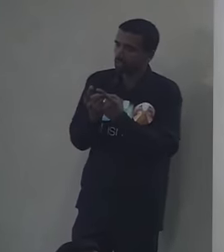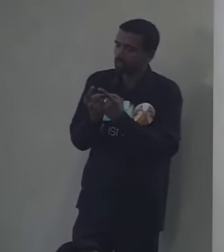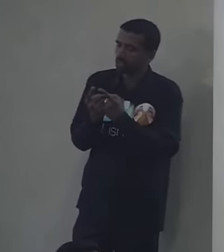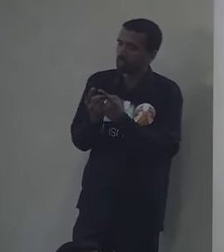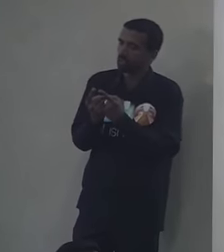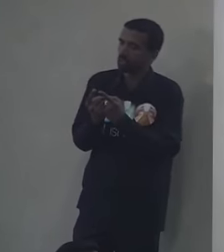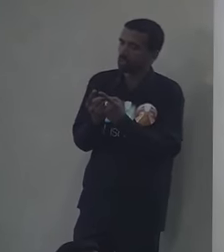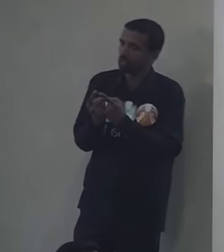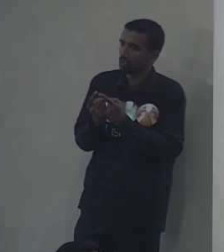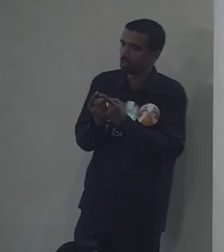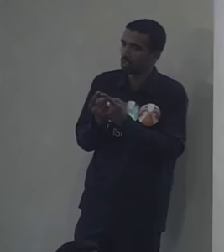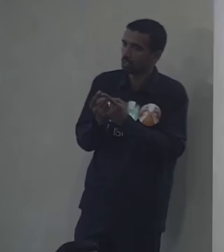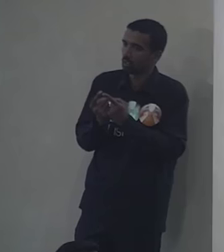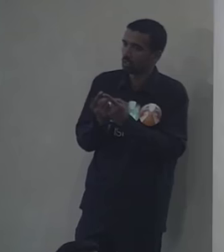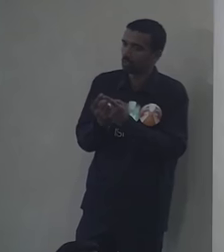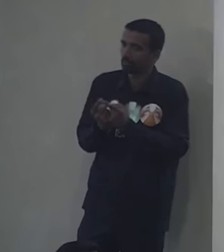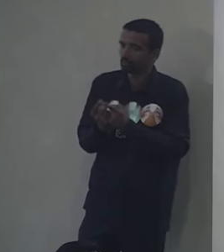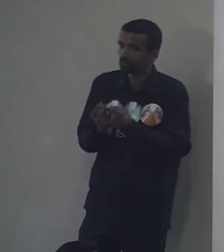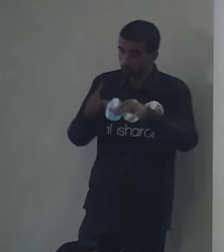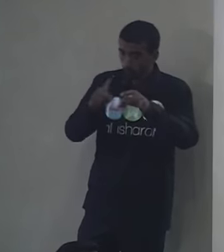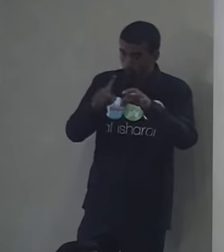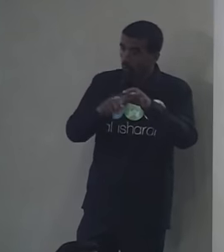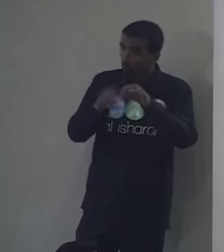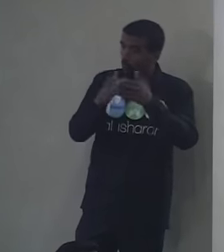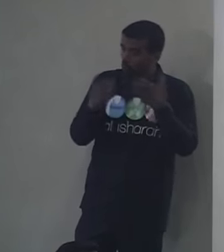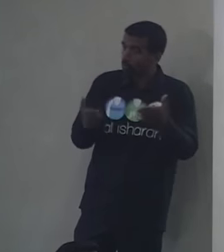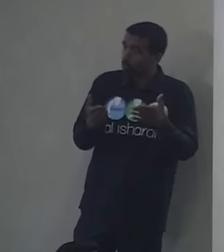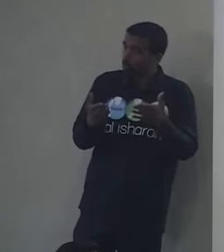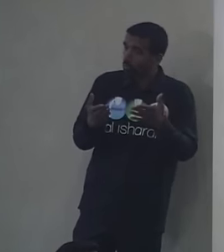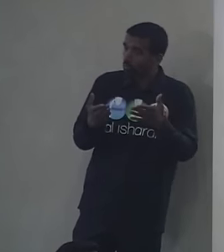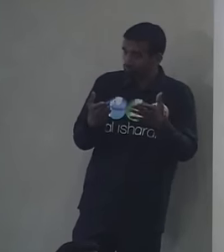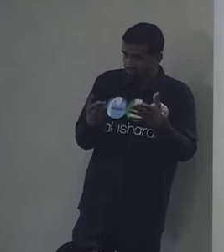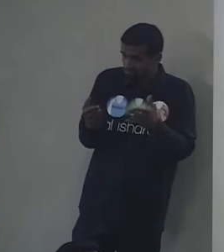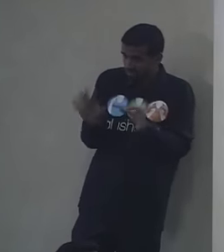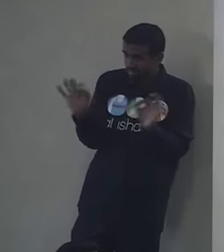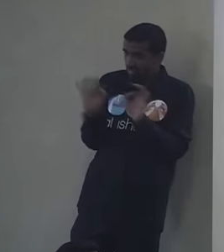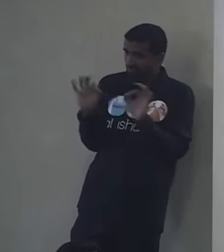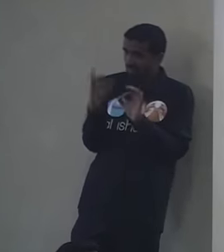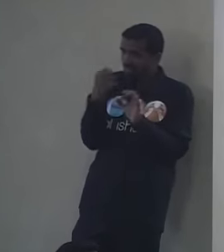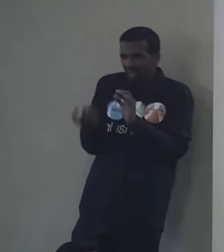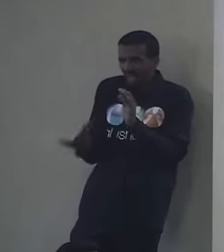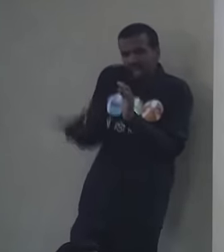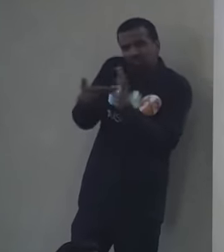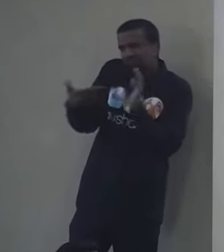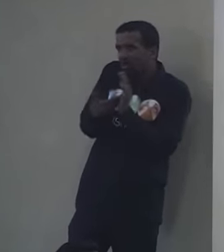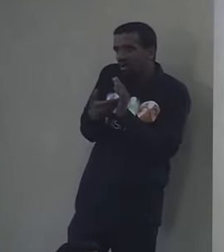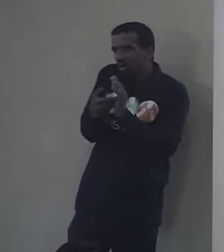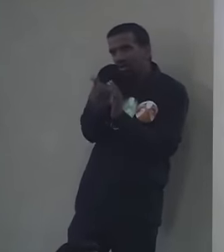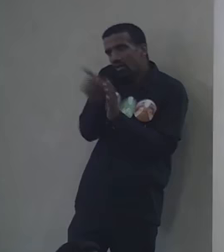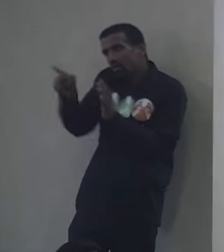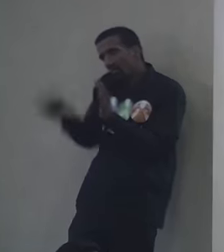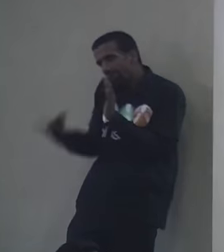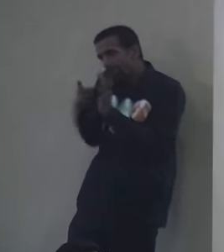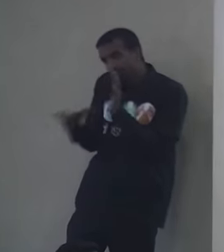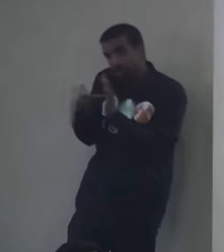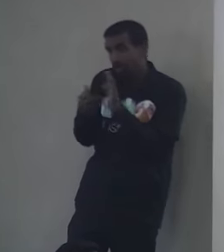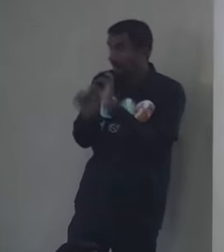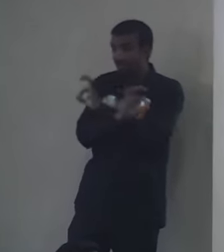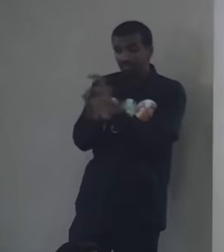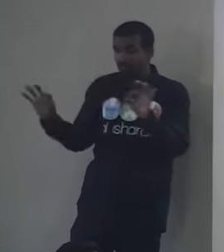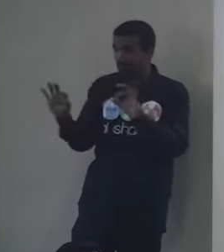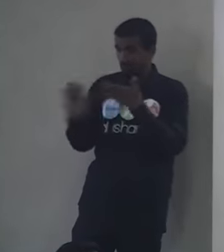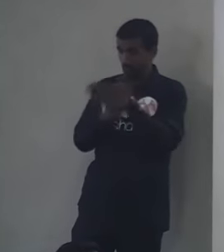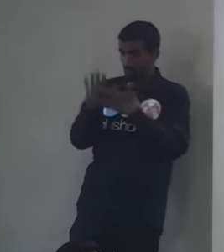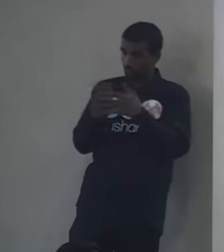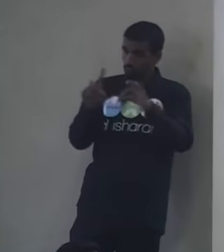as, you know, za'ida in the Quran. There's no such thing as extra stuff in the Quran. Everything is exactly